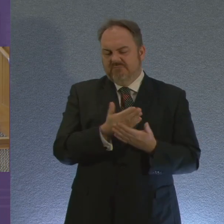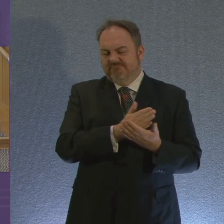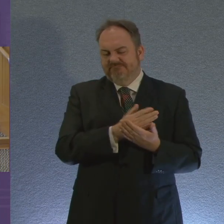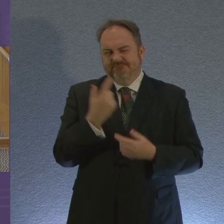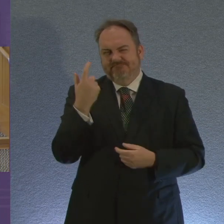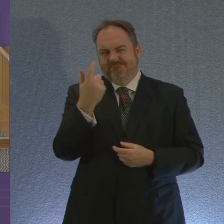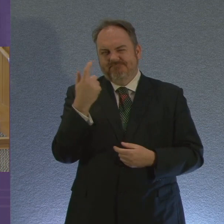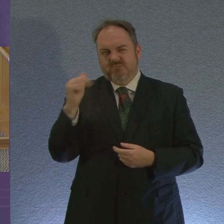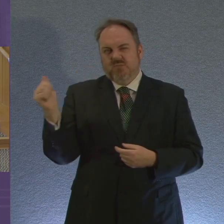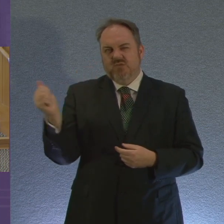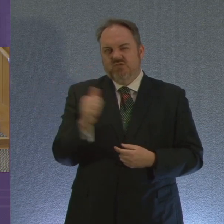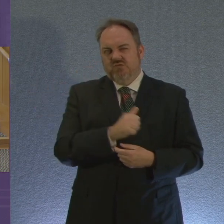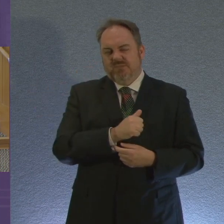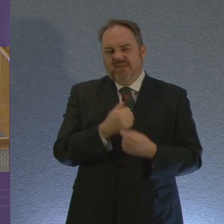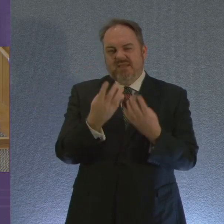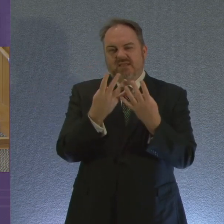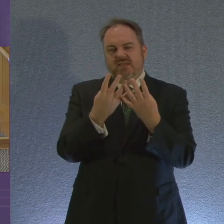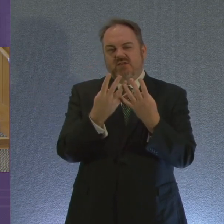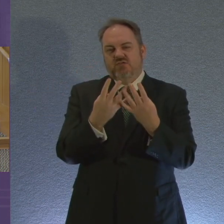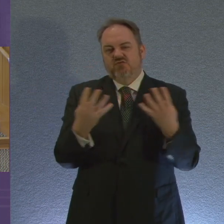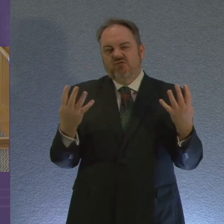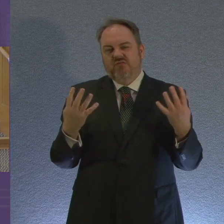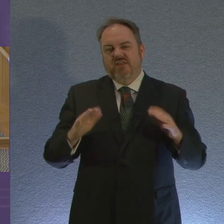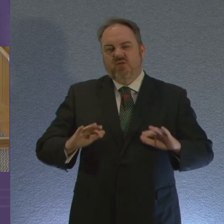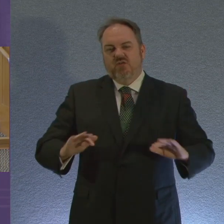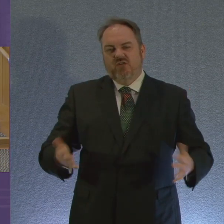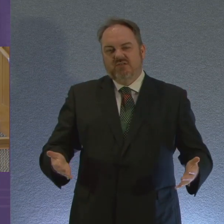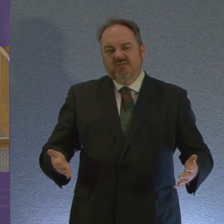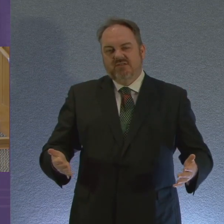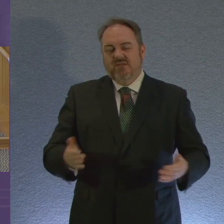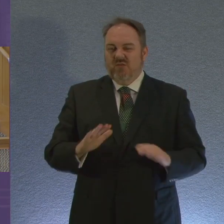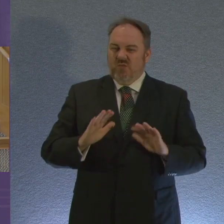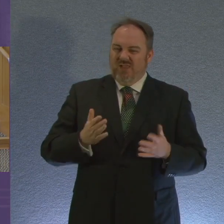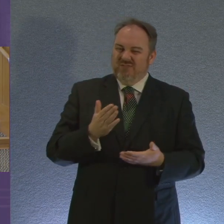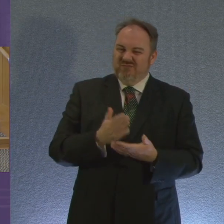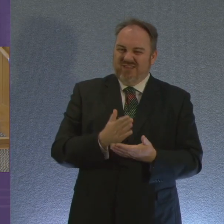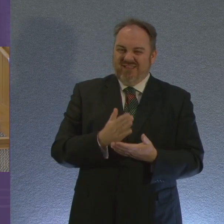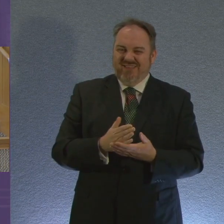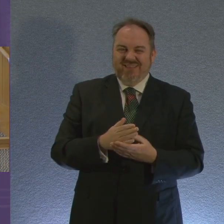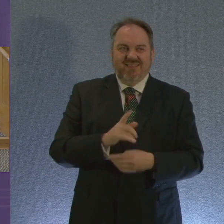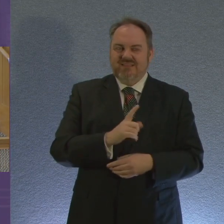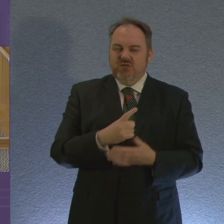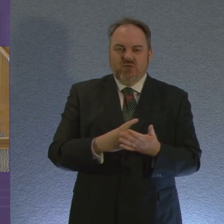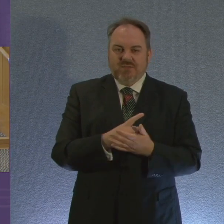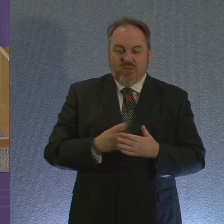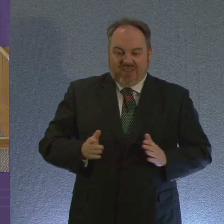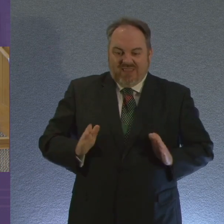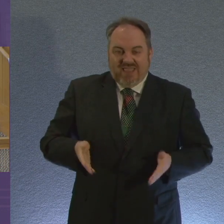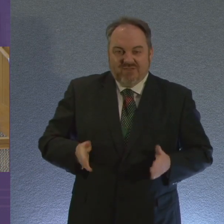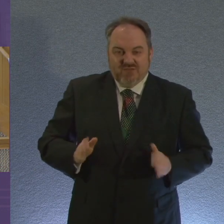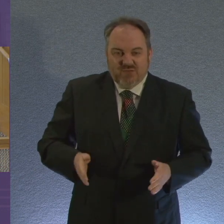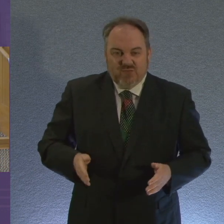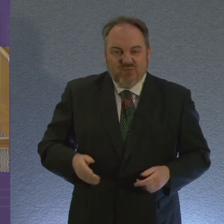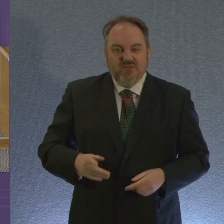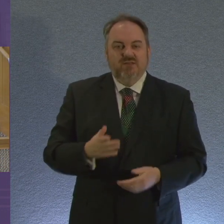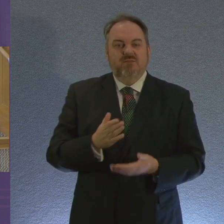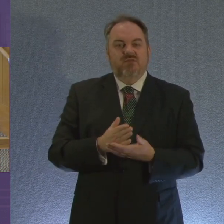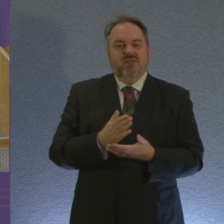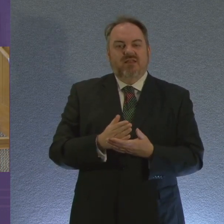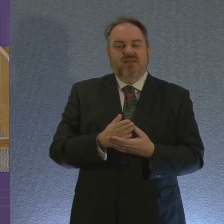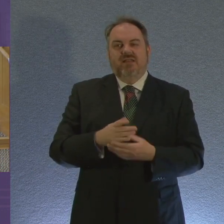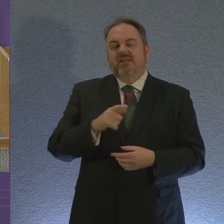to take, it isn't an argument of necessity. It is an argument of administrative convenience. If we don't do this, they say, there will be